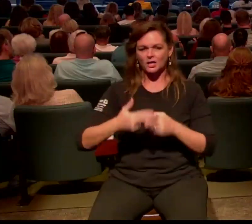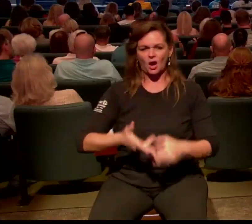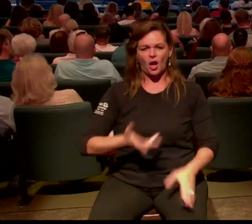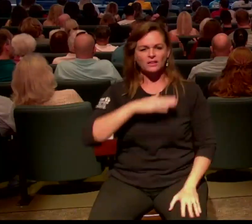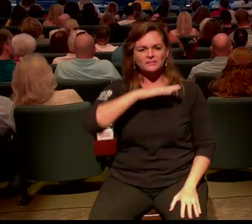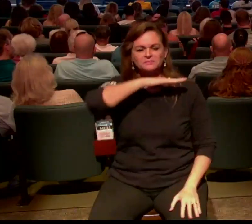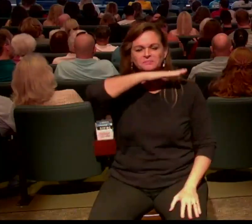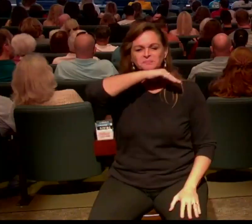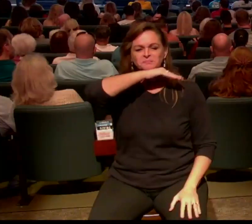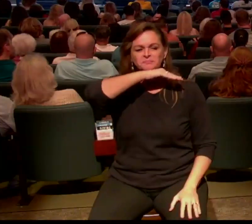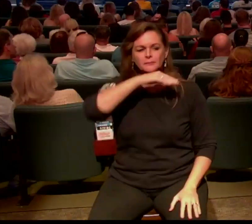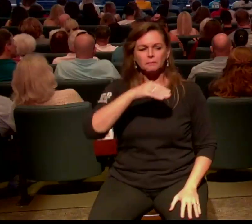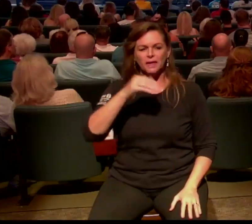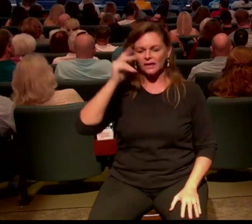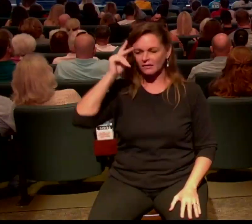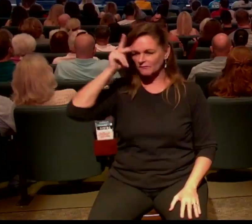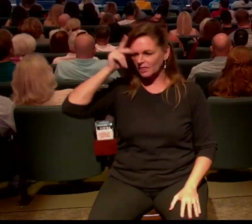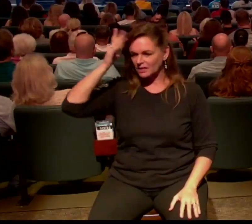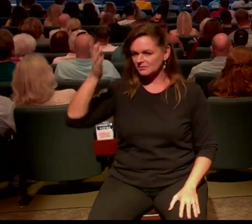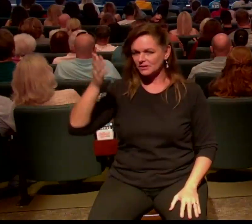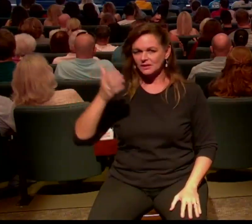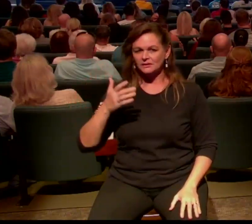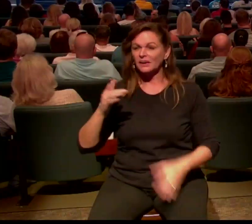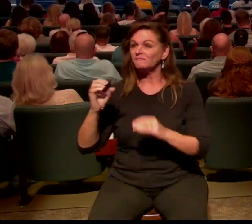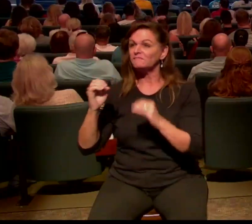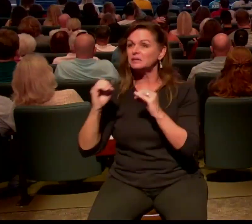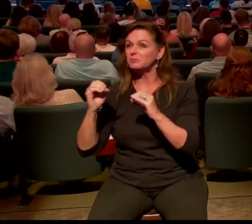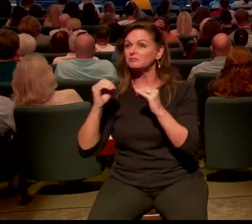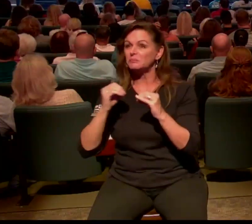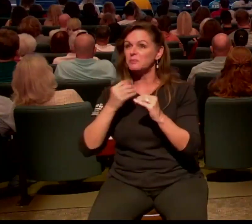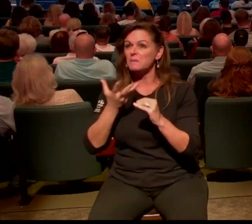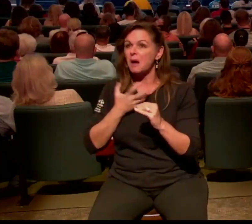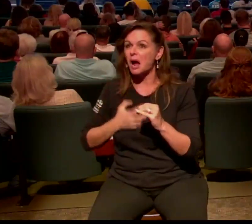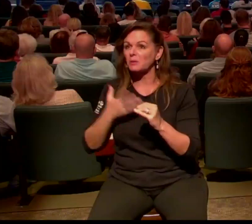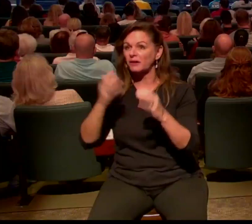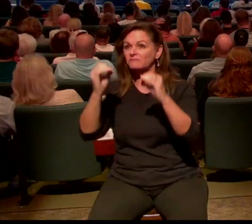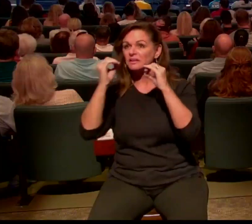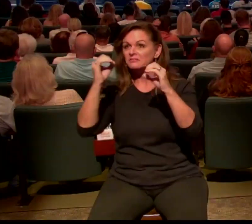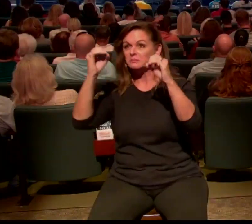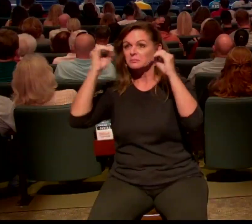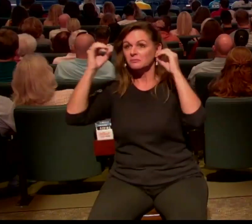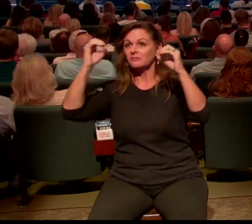oink, Feed me, feed me, feed